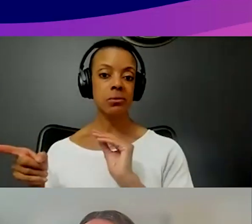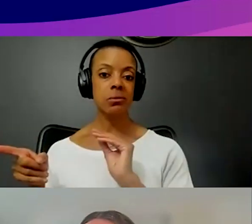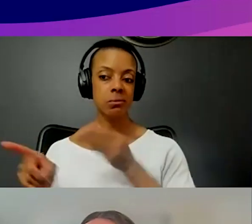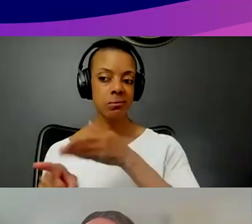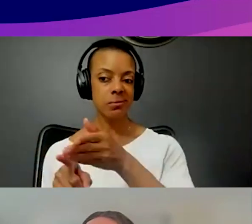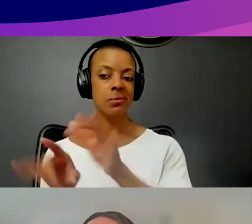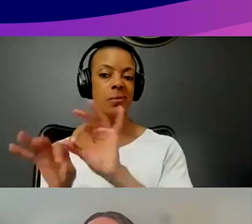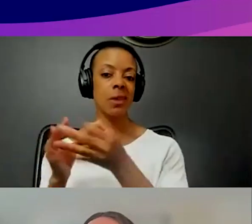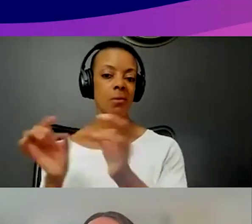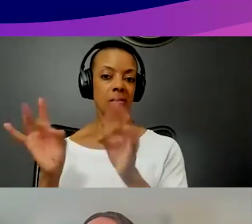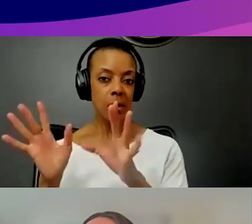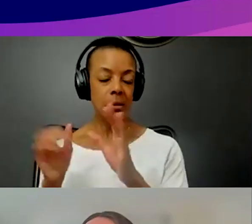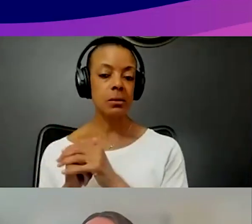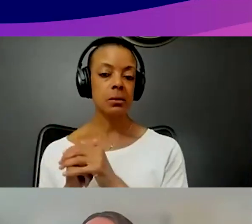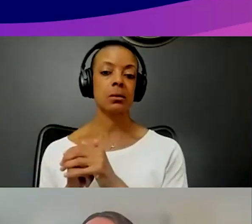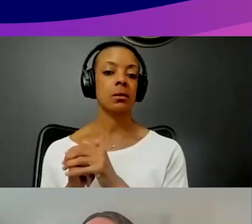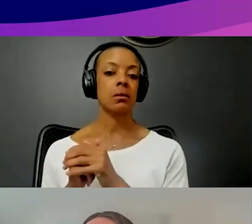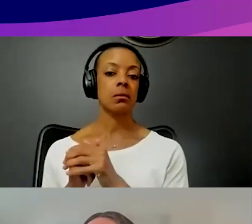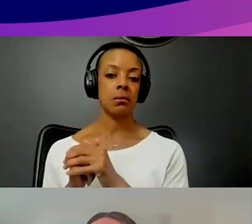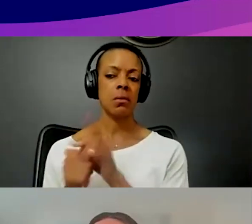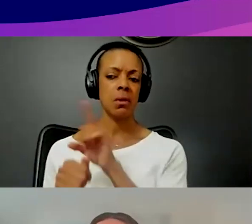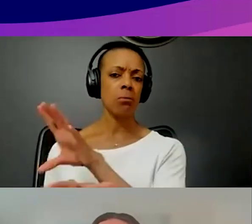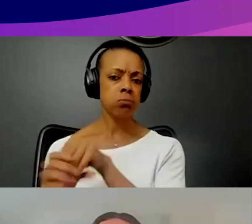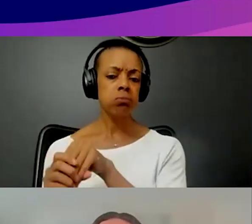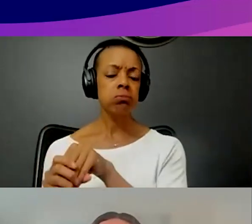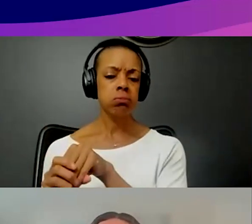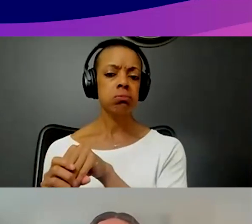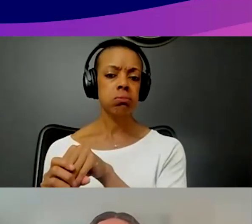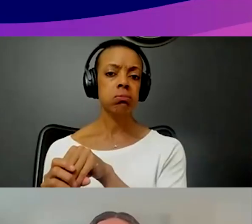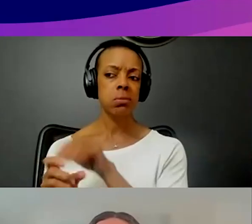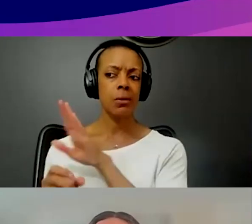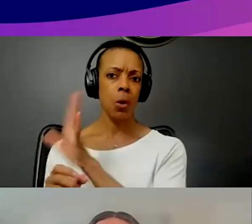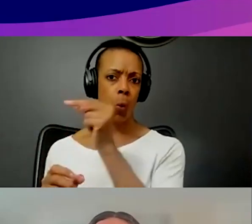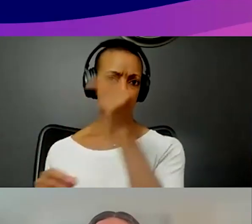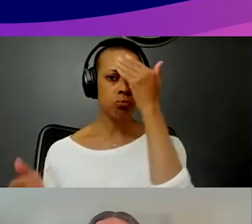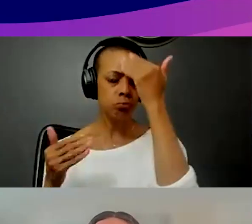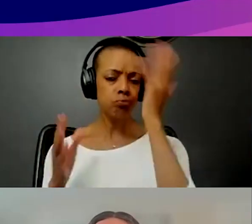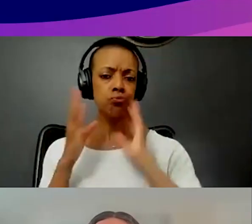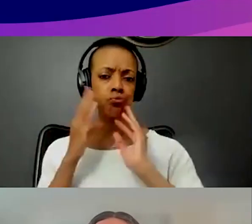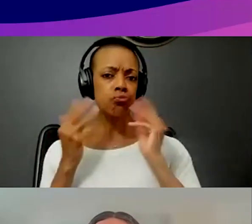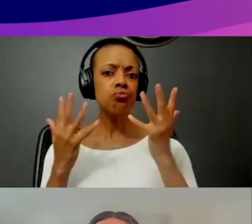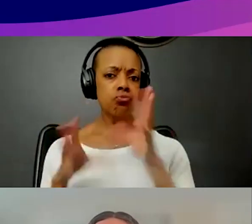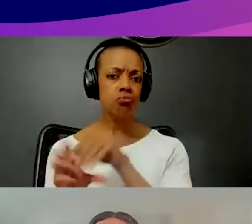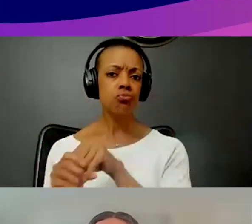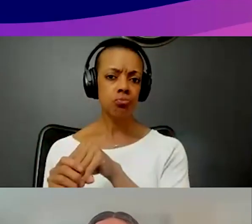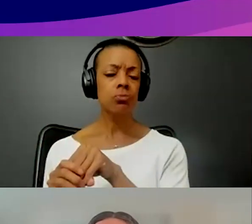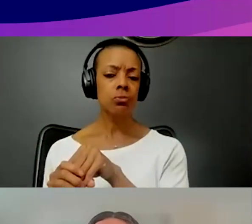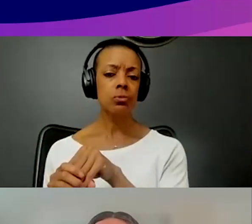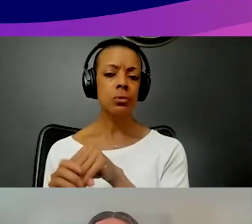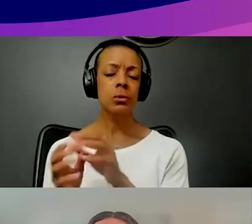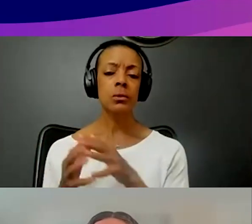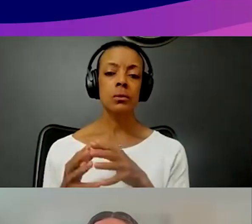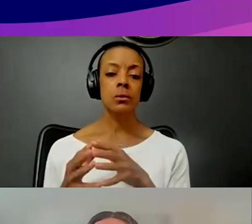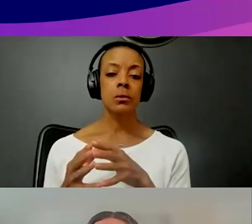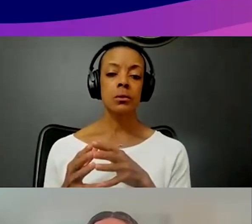family violence, delivering programs, that sort of thing. So they brought in a lot of knowledge and experience in working with these